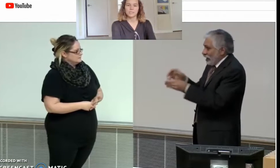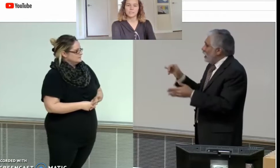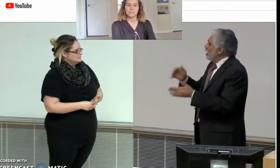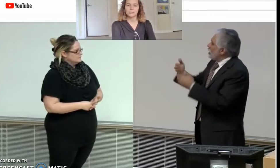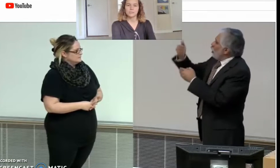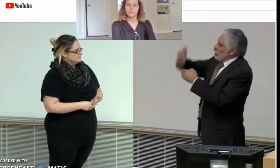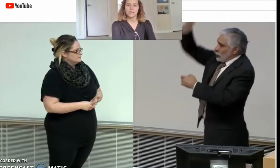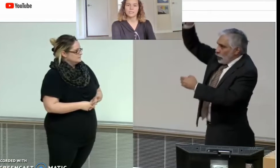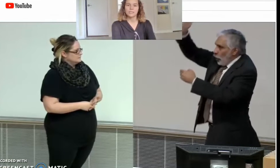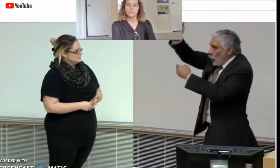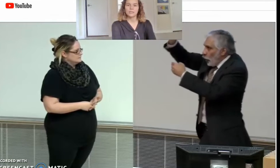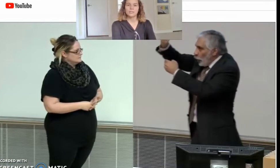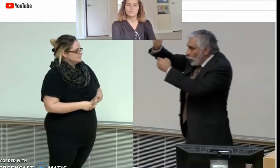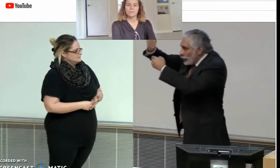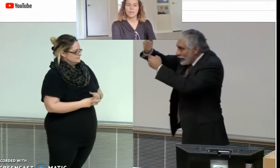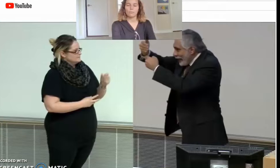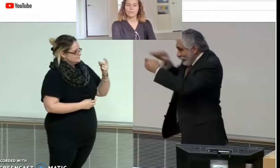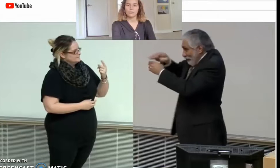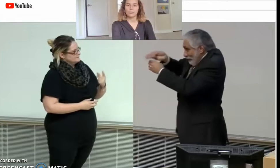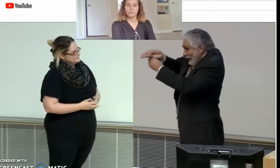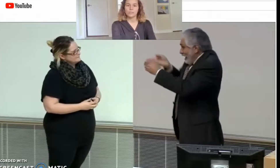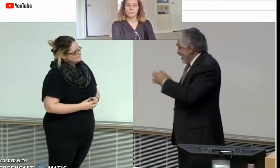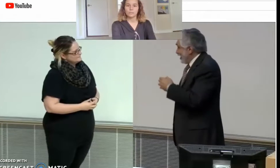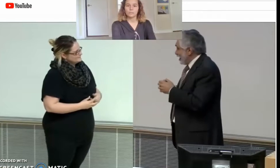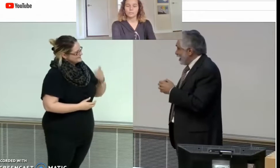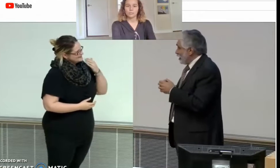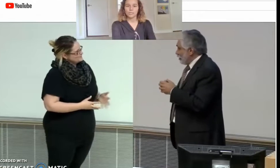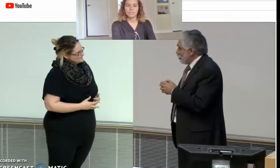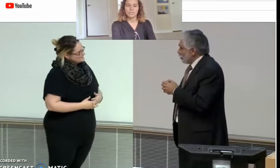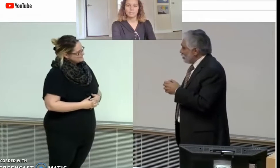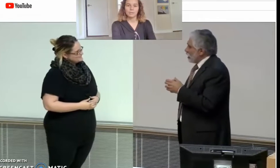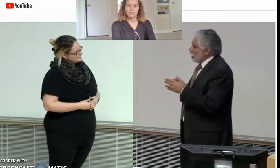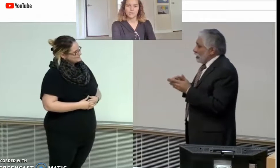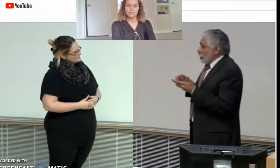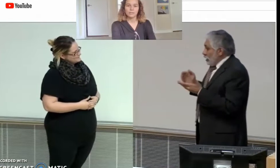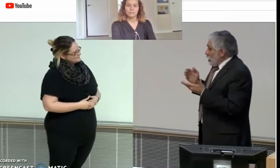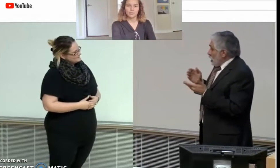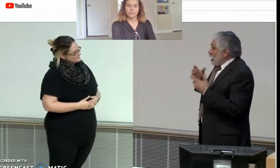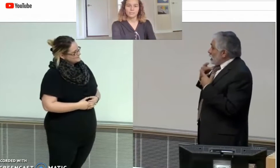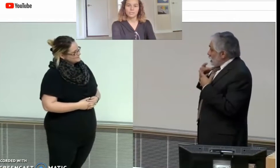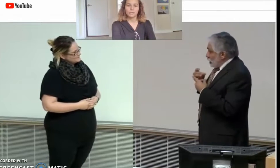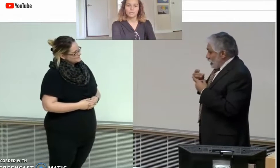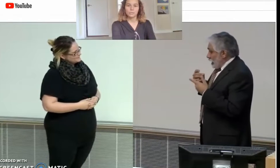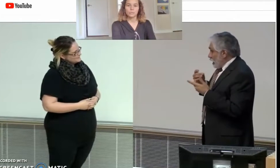skills, and to socialize. That window closes so slowly as time goes on for language to